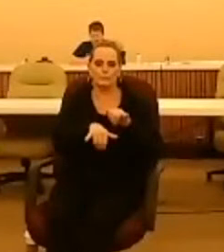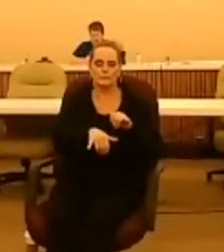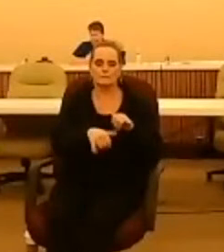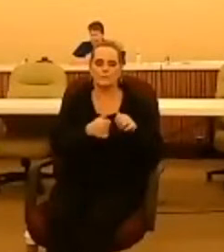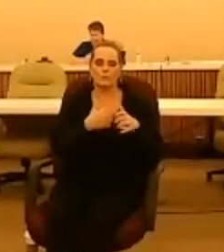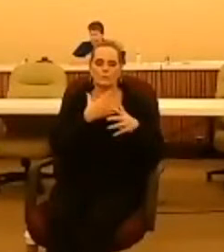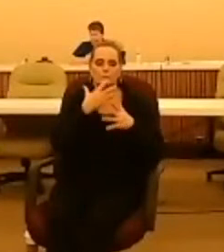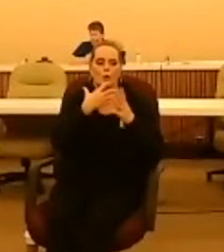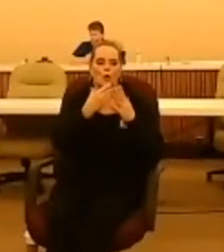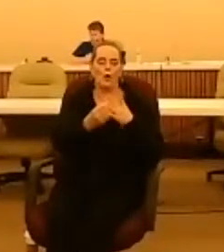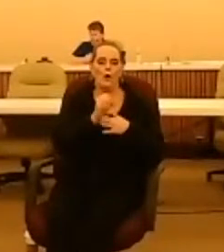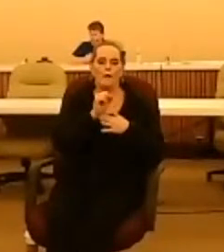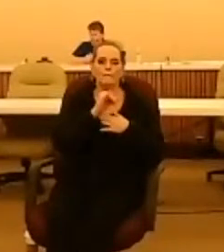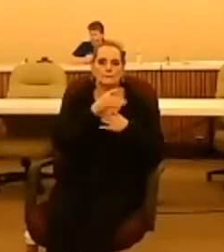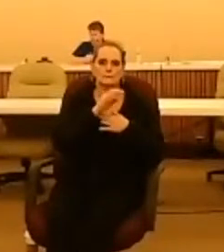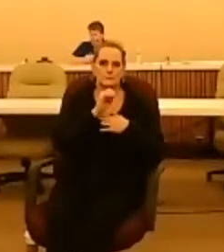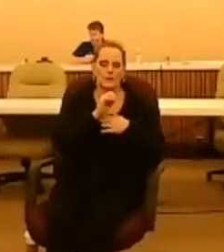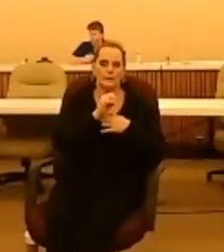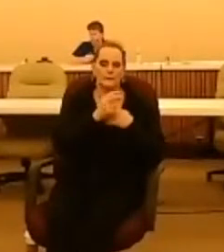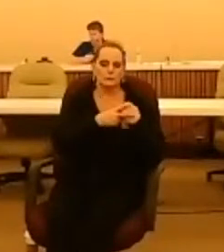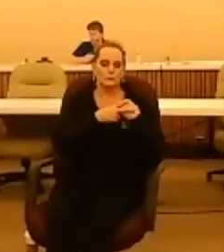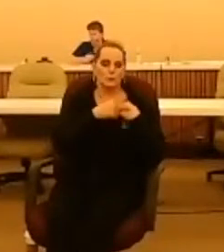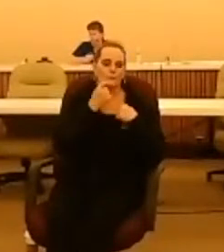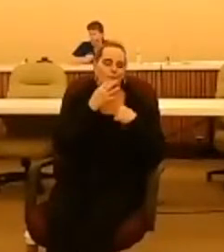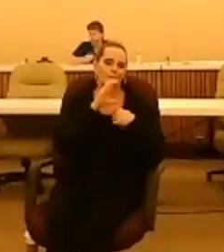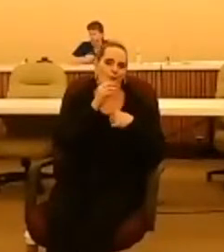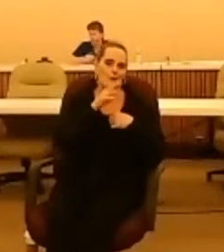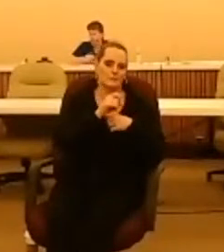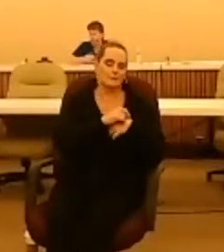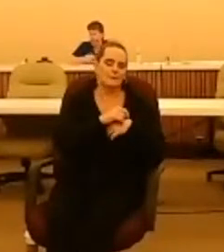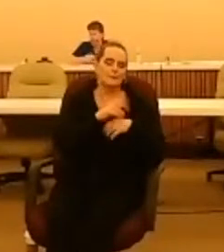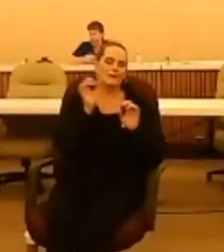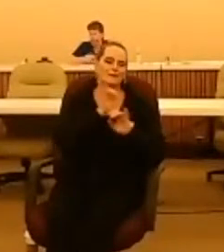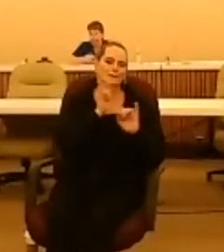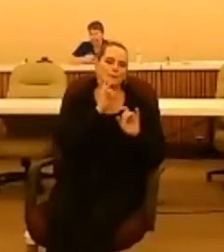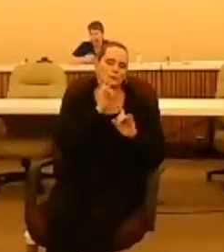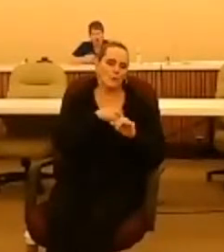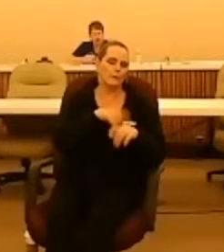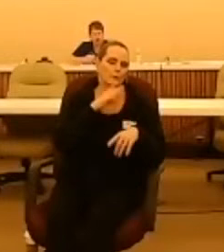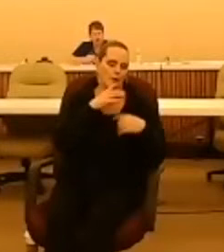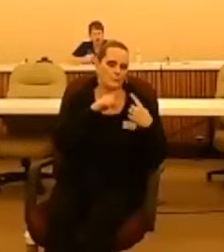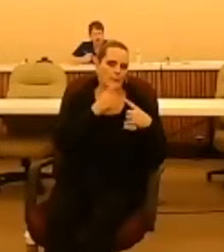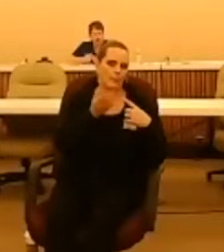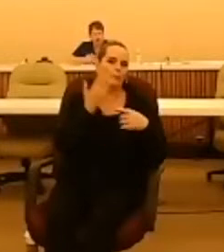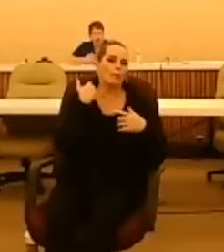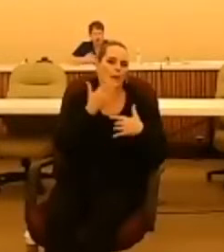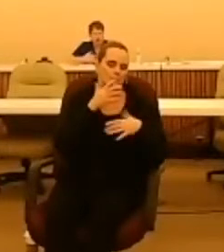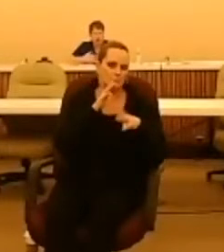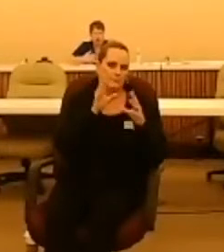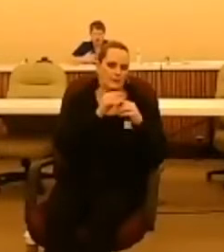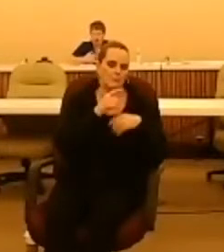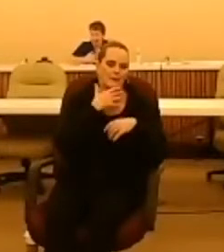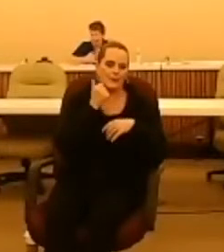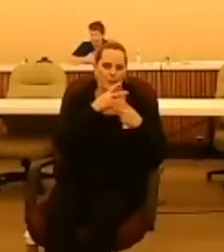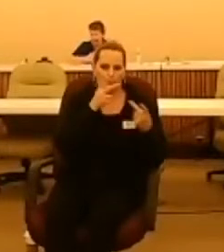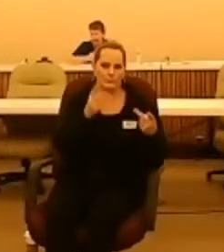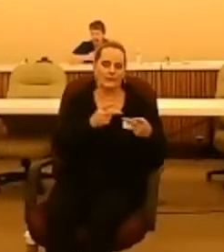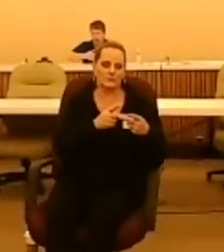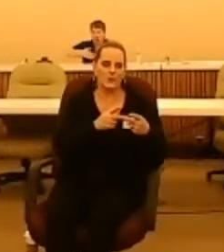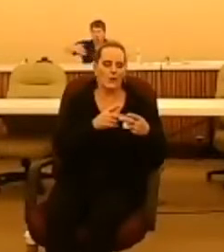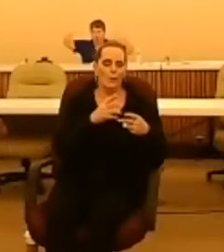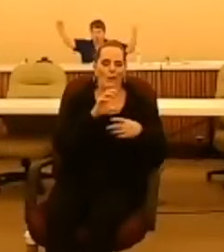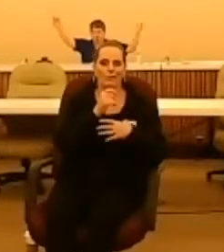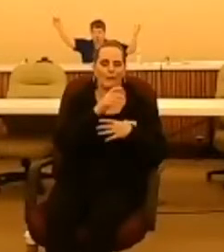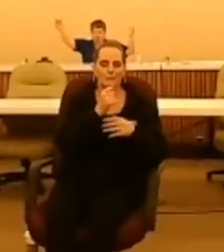off-site storage of cars, similar to what we addressed at the last meeting, but in a better location where they're